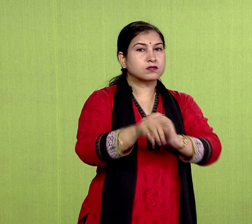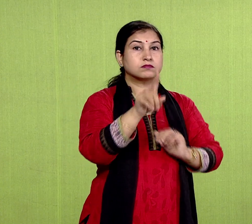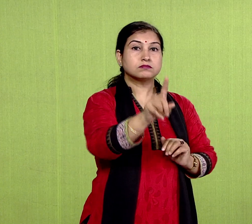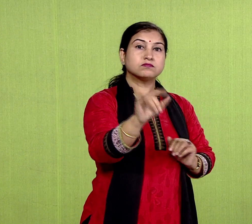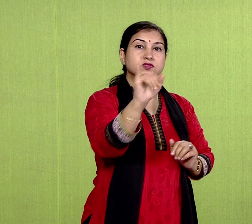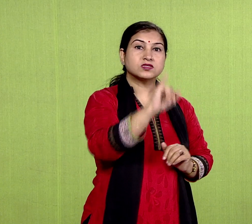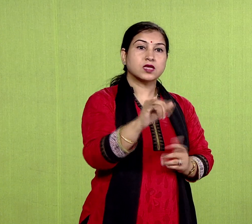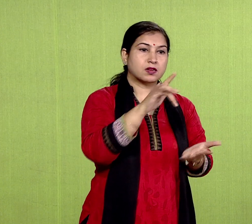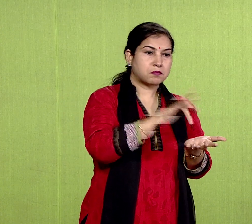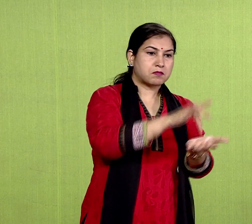Mahajanpadas.